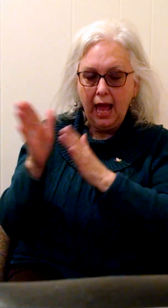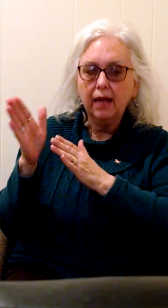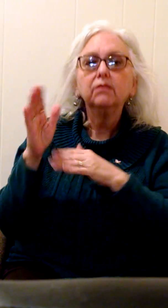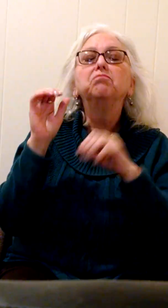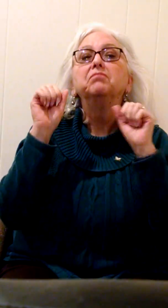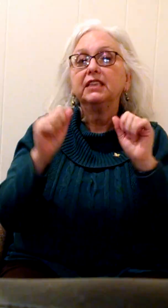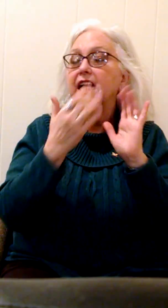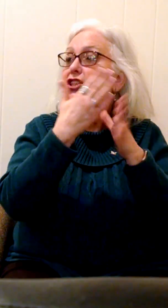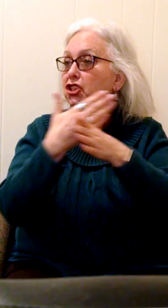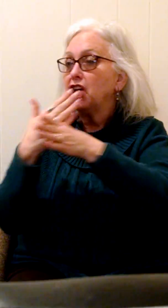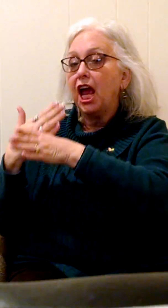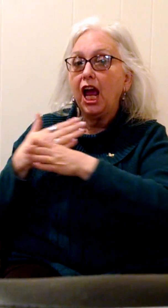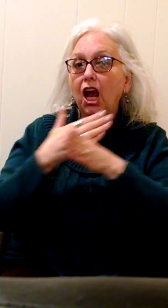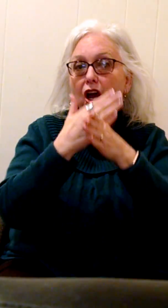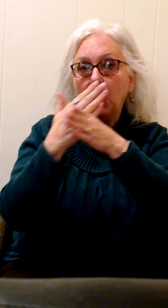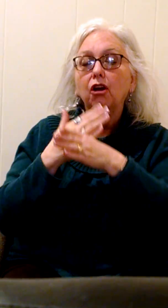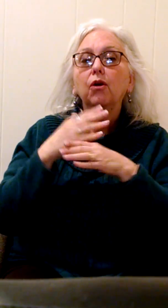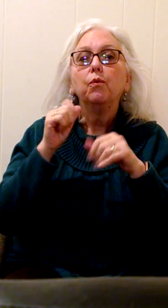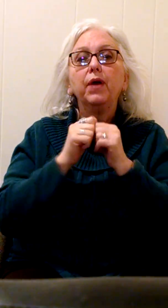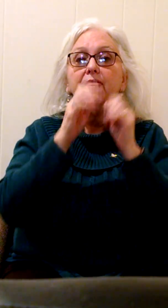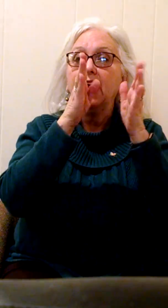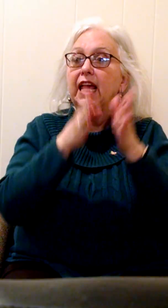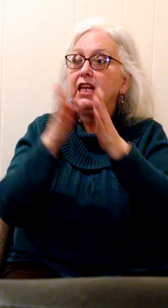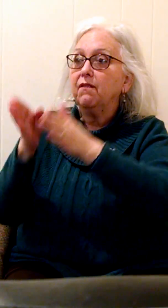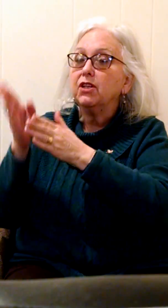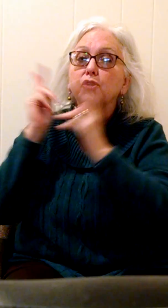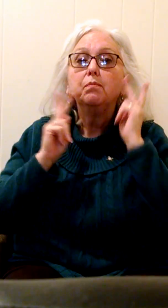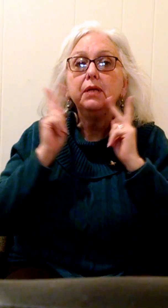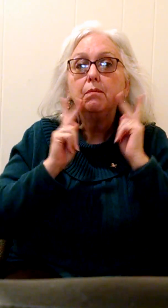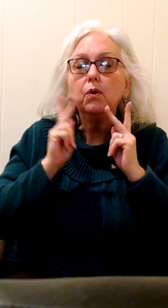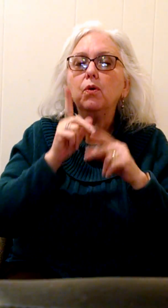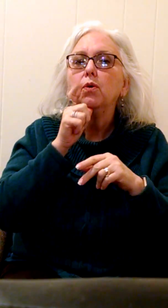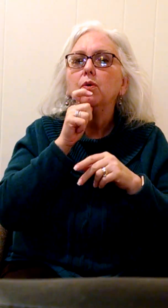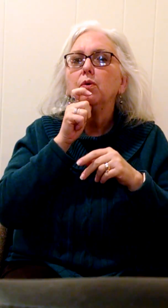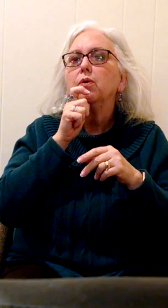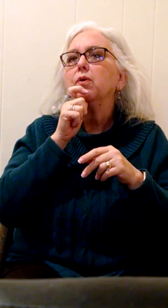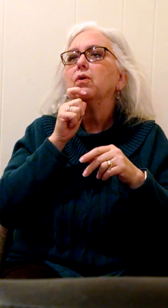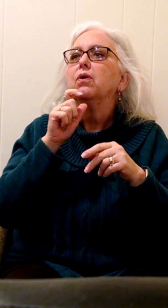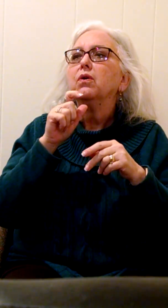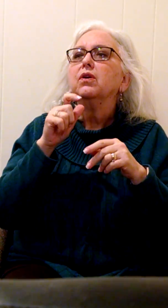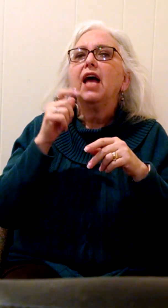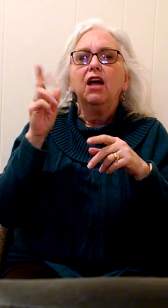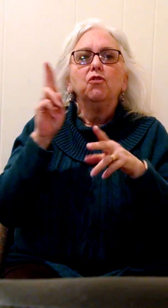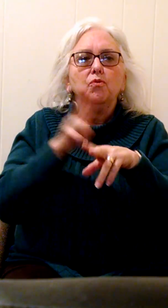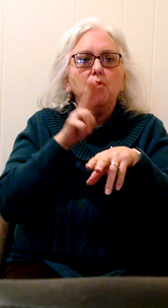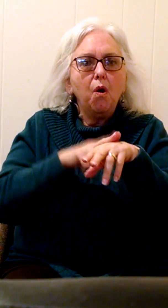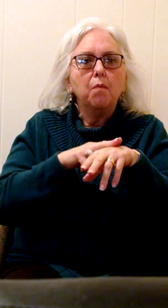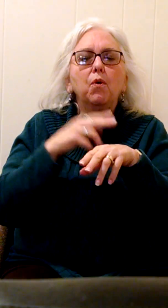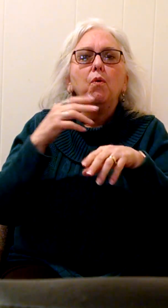be shared in an individual's usual mode of communication.